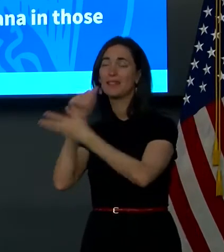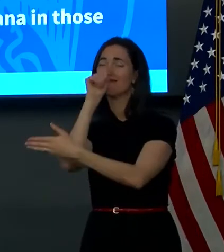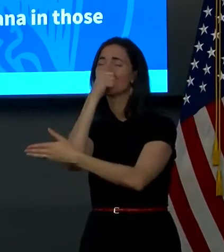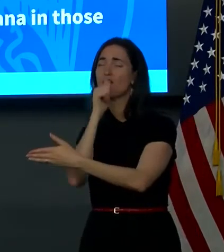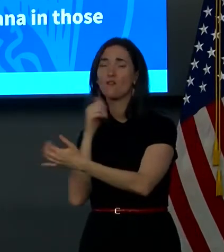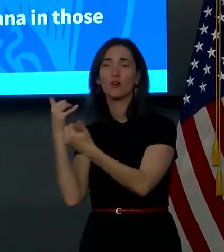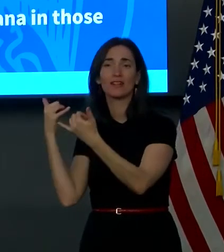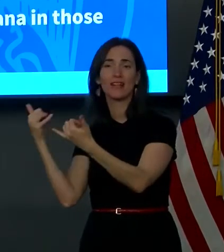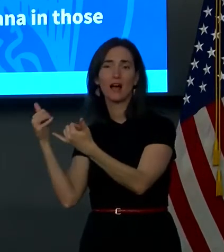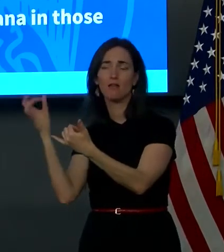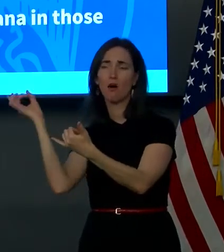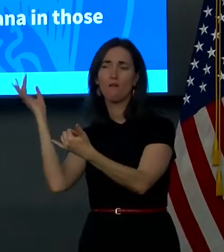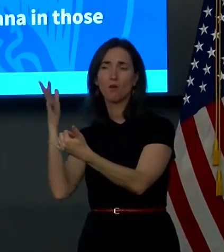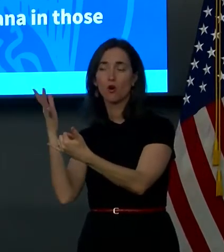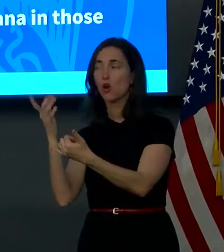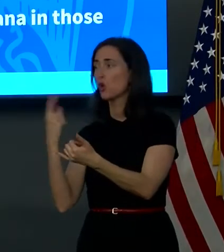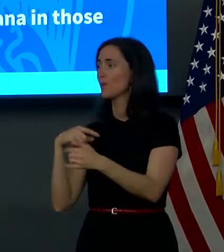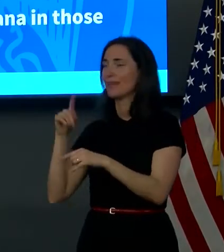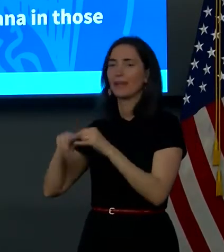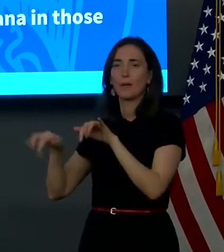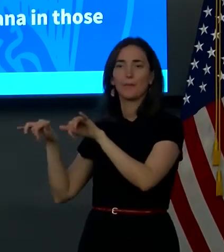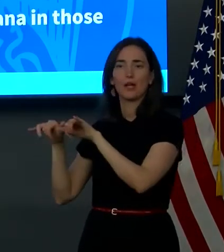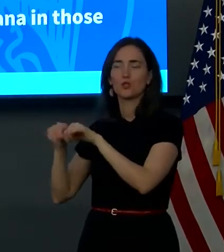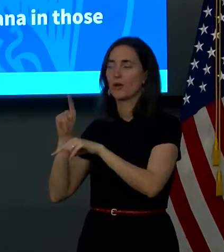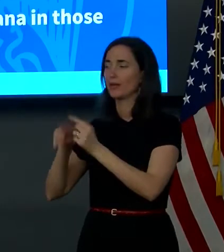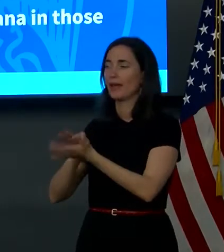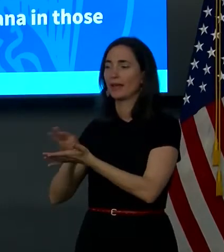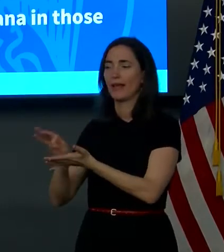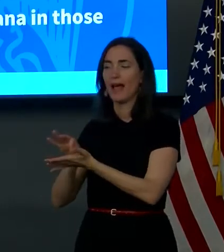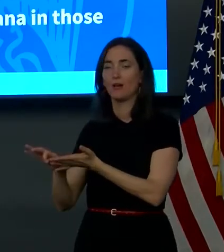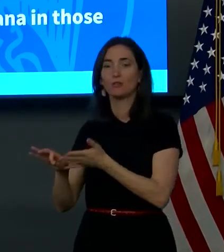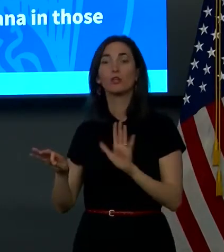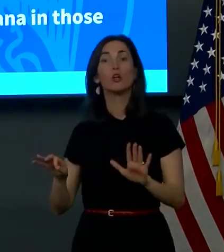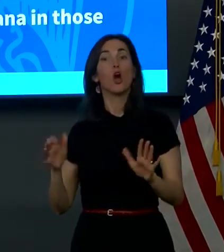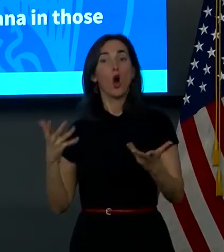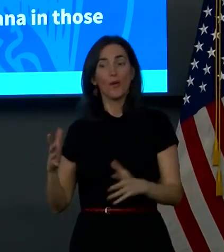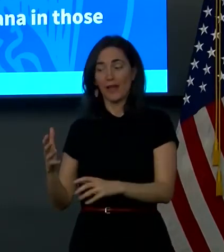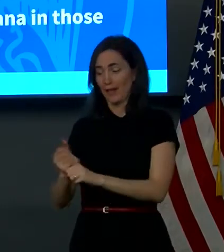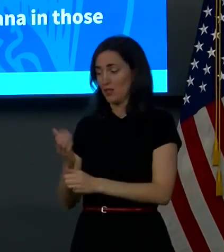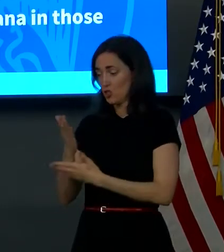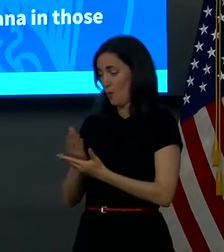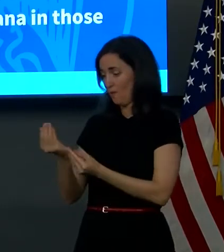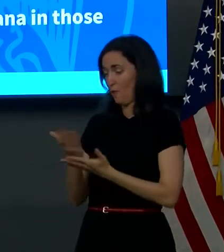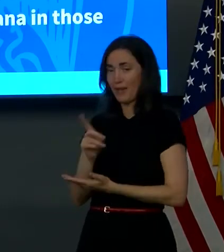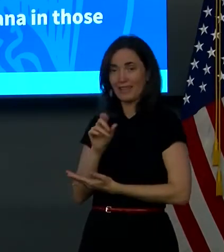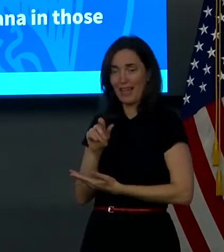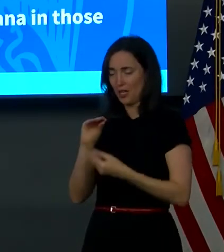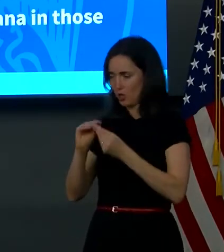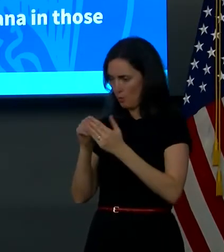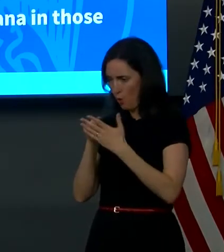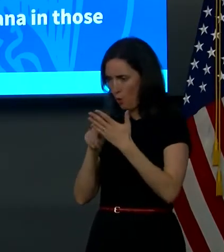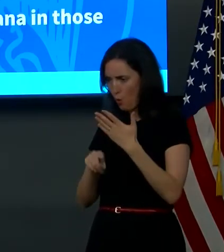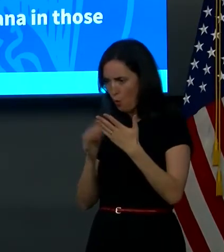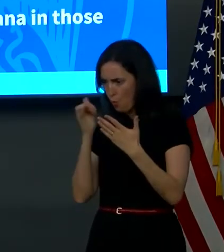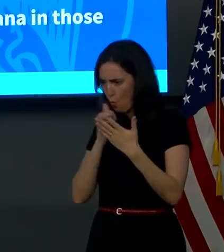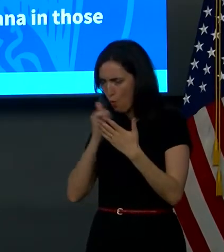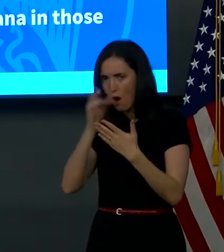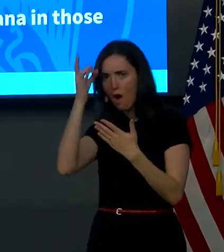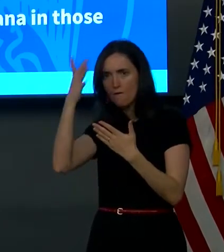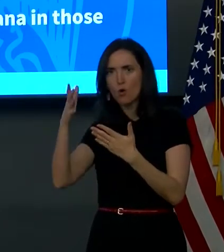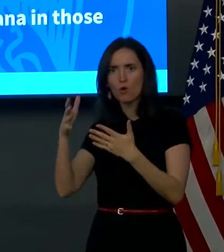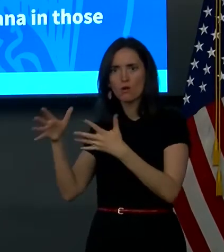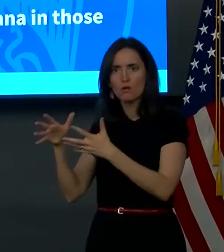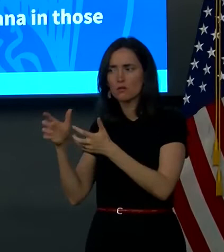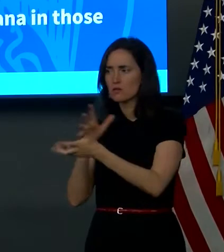even fully quantify. And with the limited data we have now, it's already apparent that this has been so devastating to